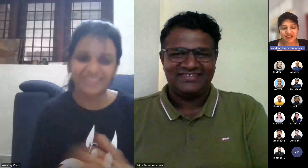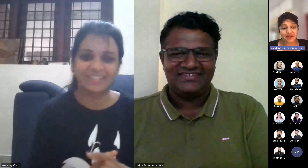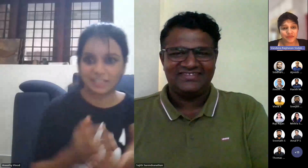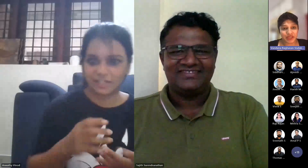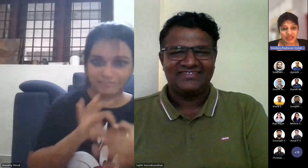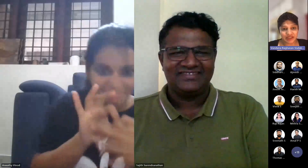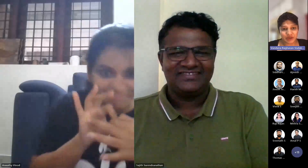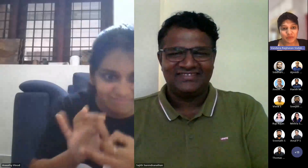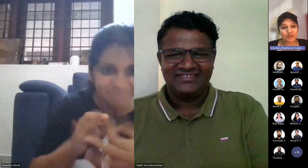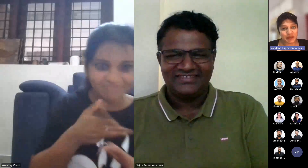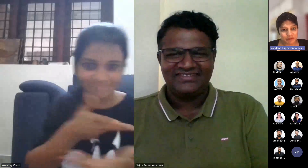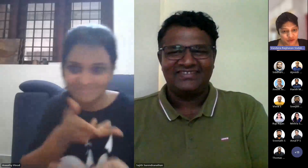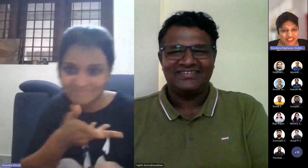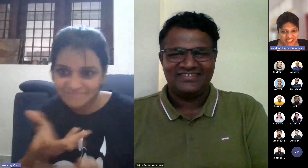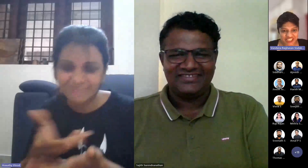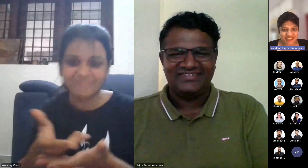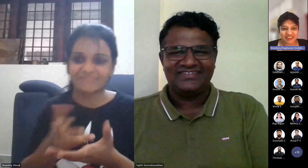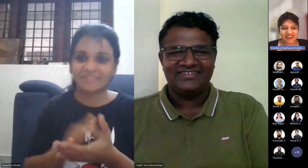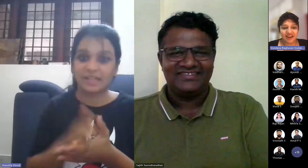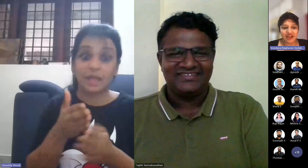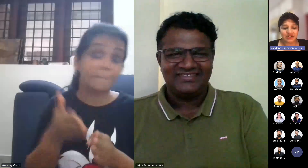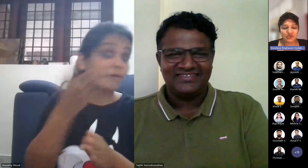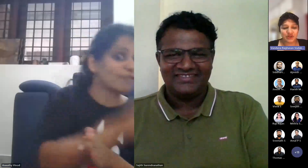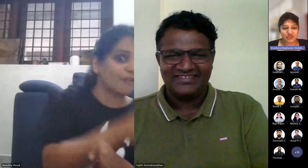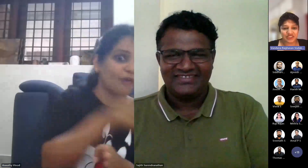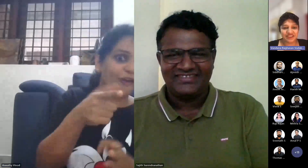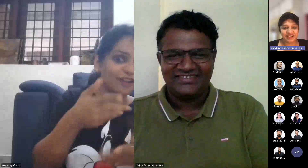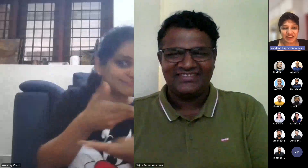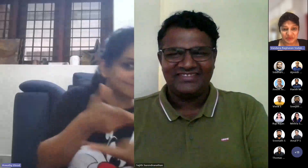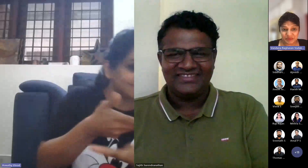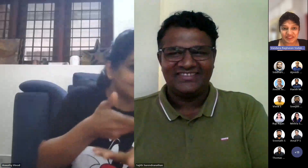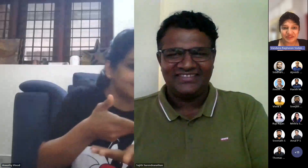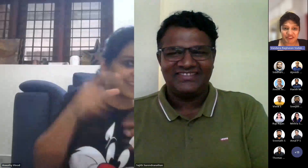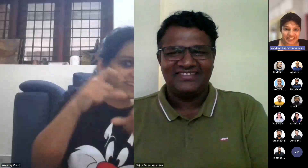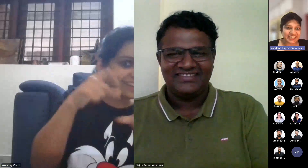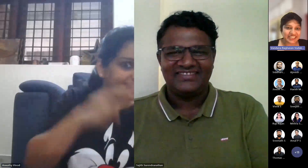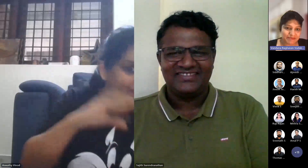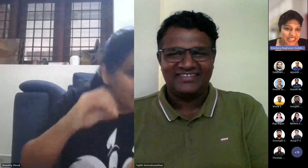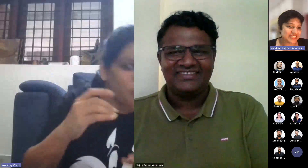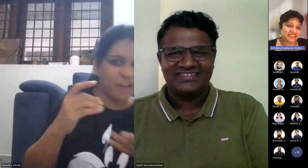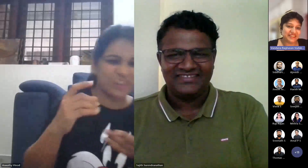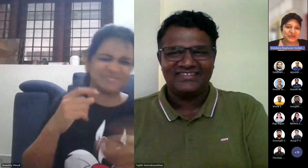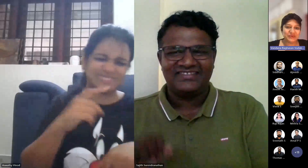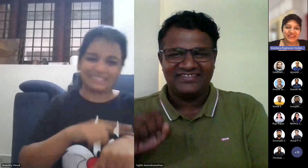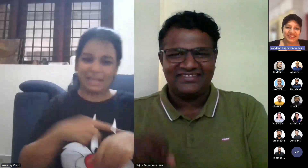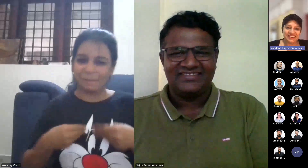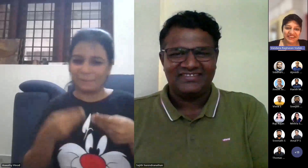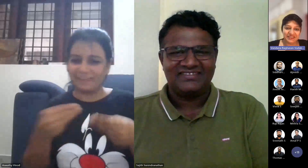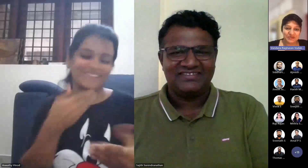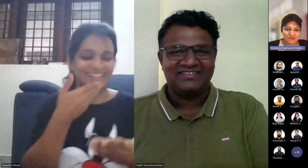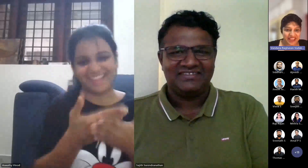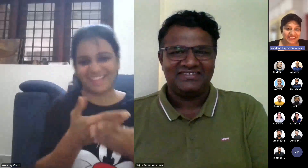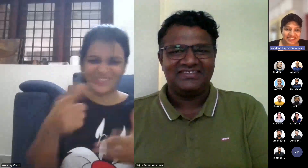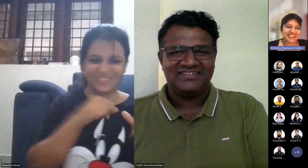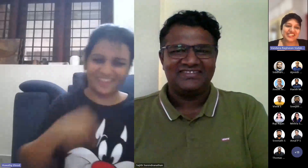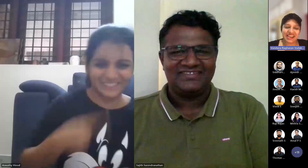interactions before the session. So Ashwati, I know you're finding time just